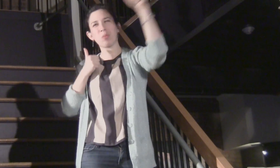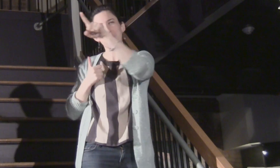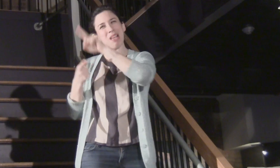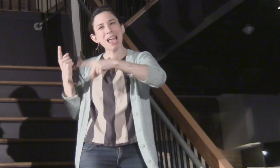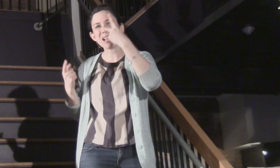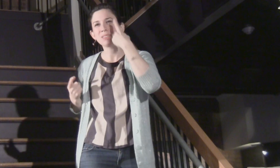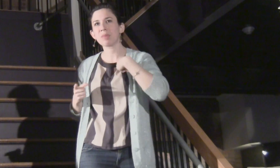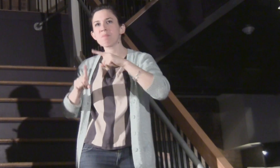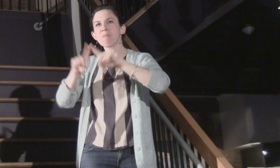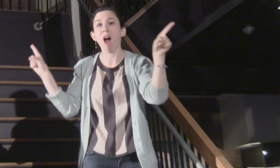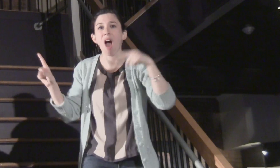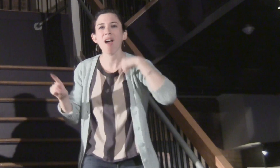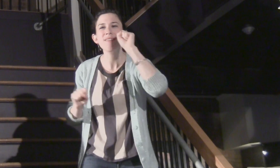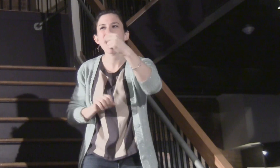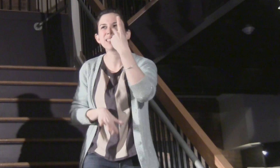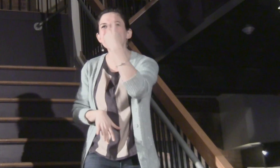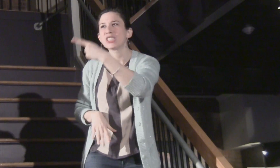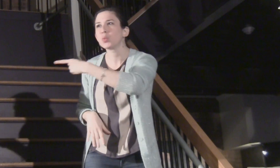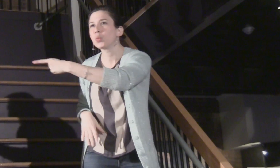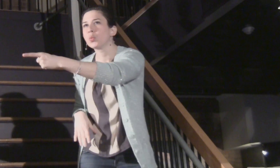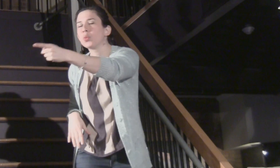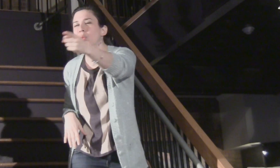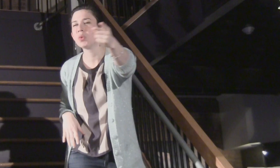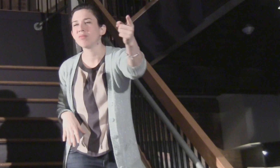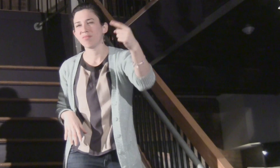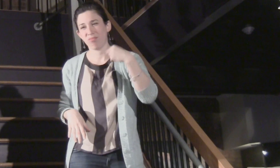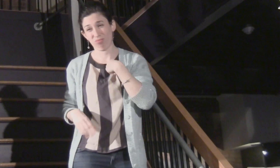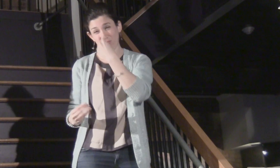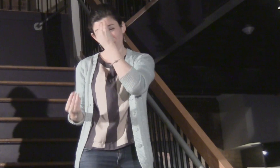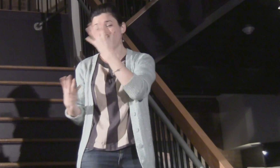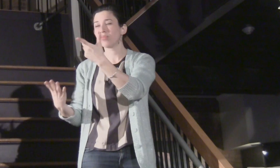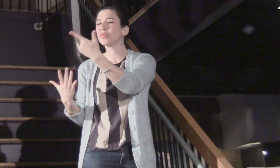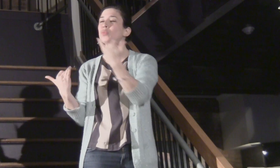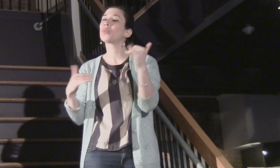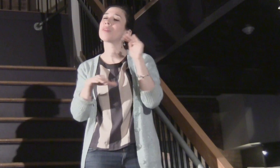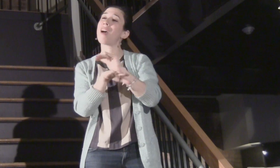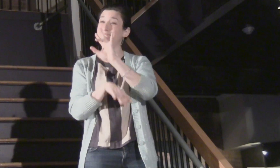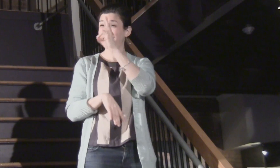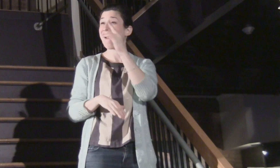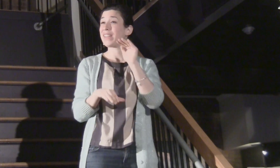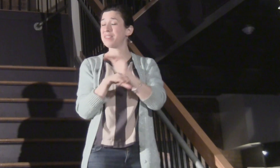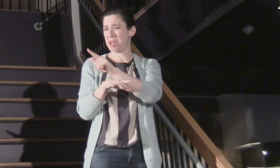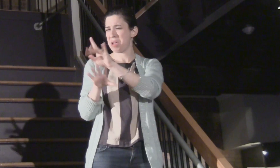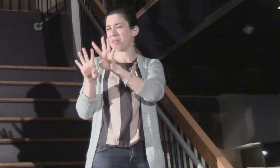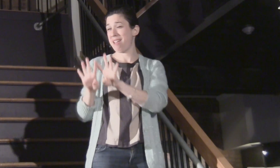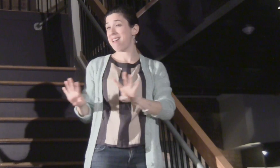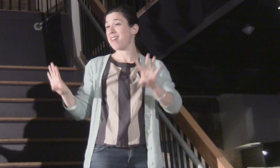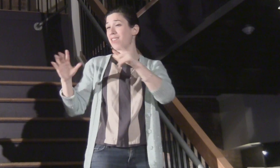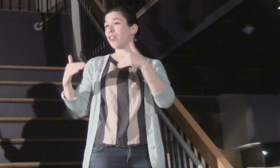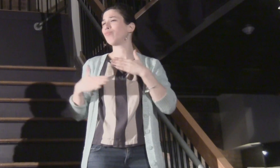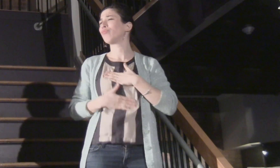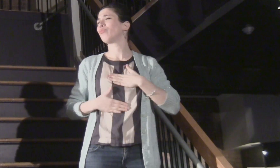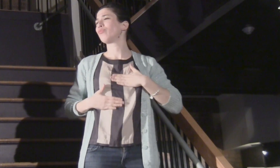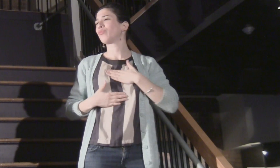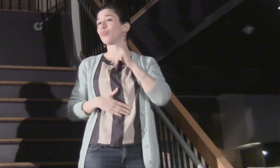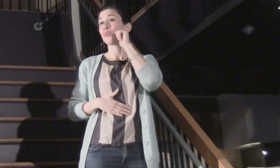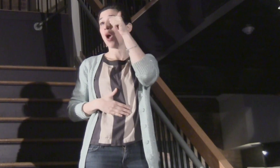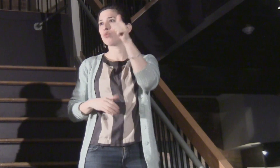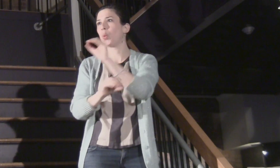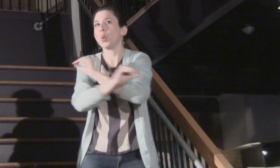I am far away, you can't see me, but I can see you, and I let you know, we let you go to the 7th night